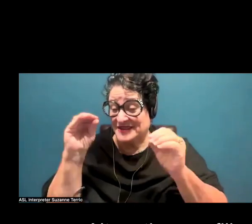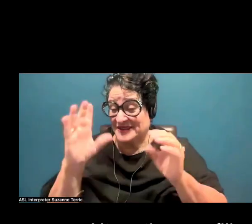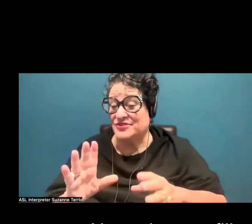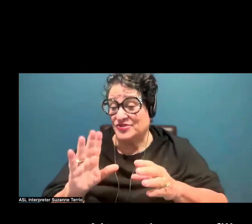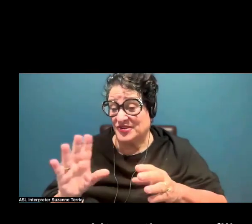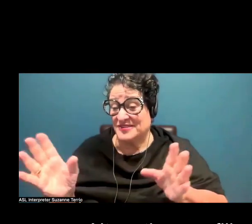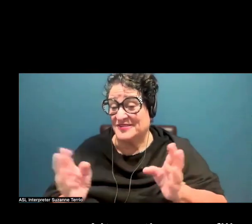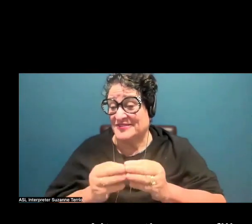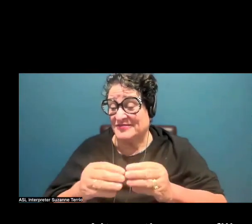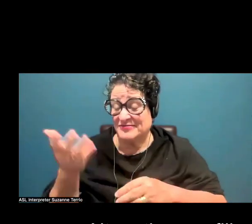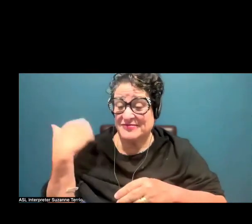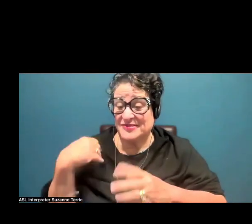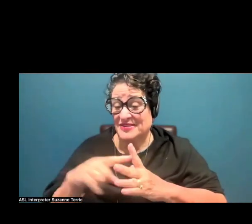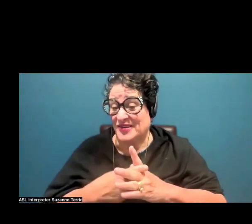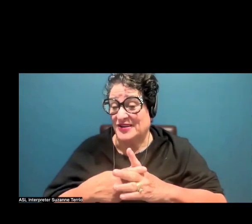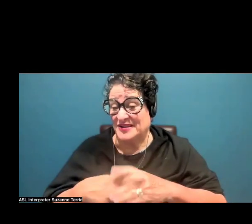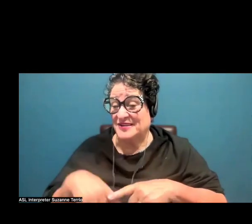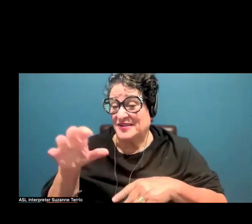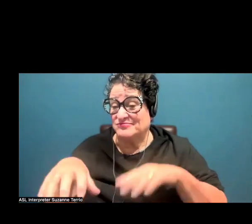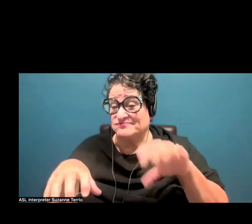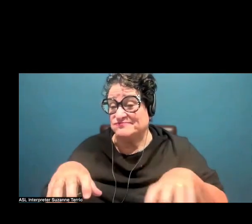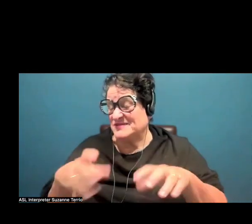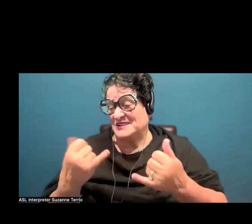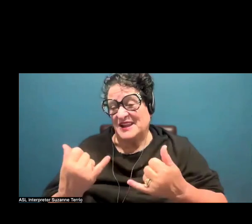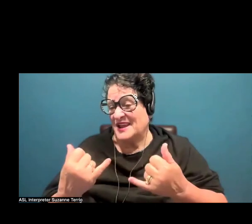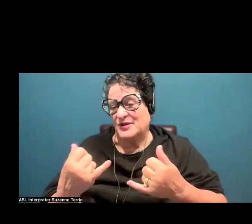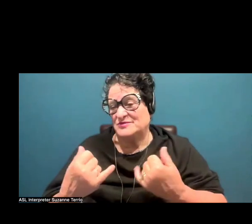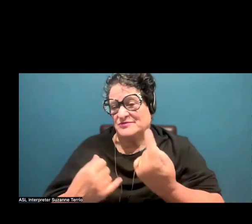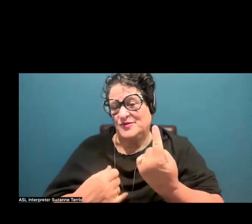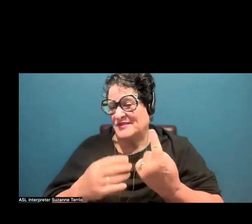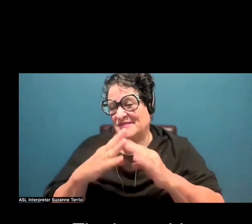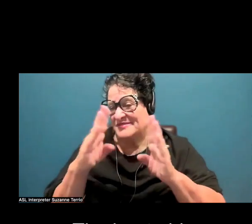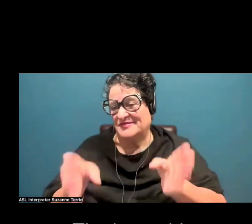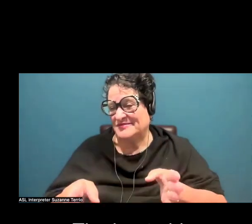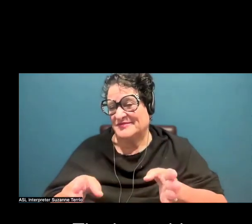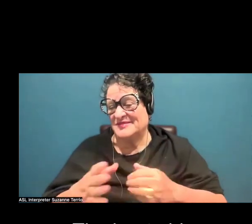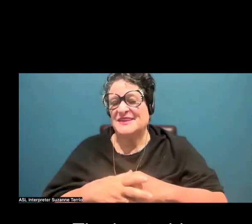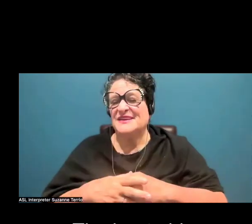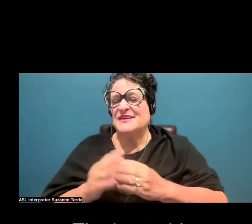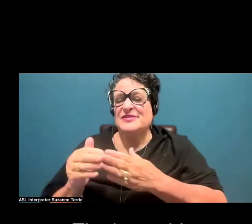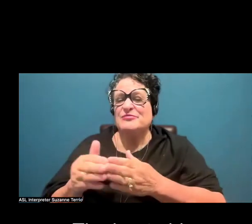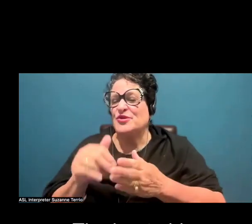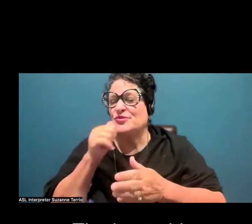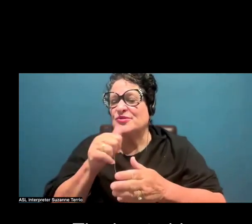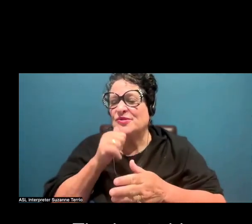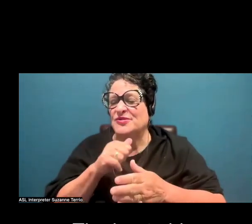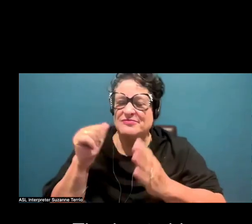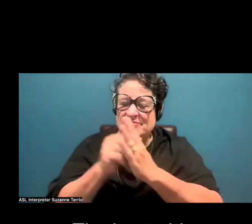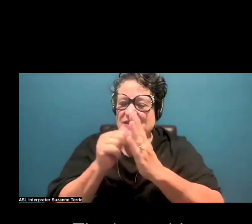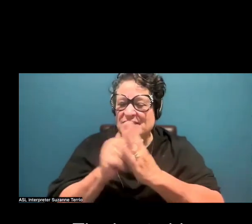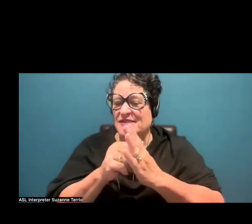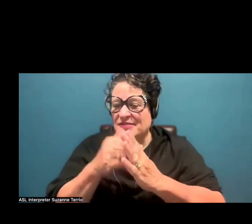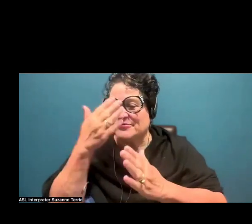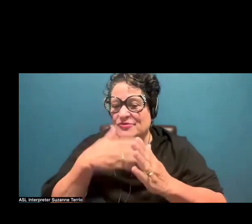we filled both wings off the old house. These days, we only need one. The boat girls come banging through the front doors, letting their